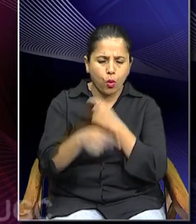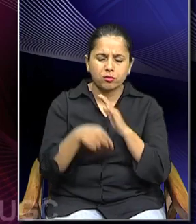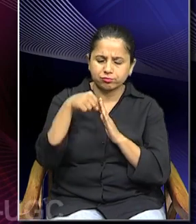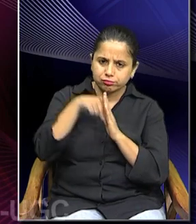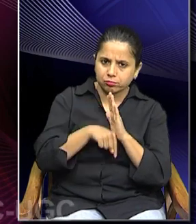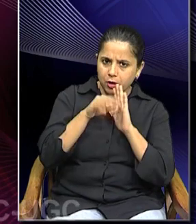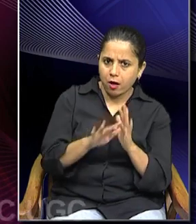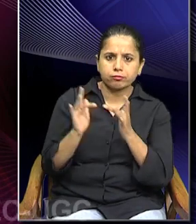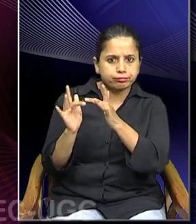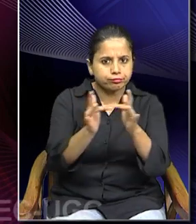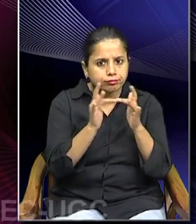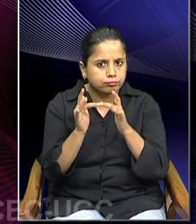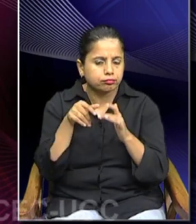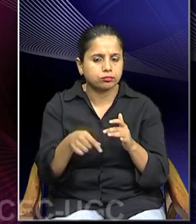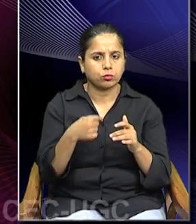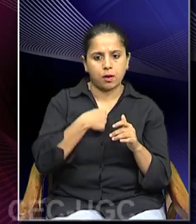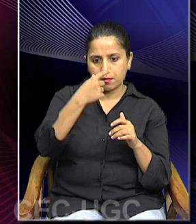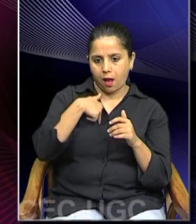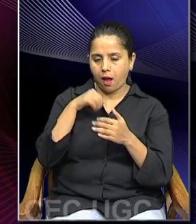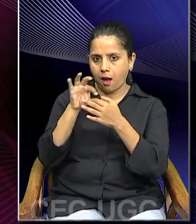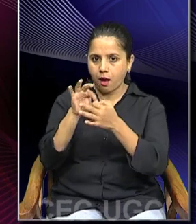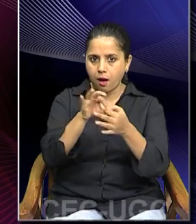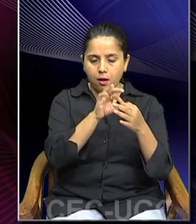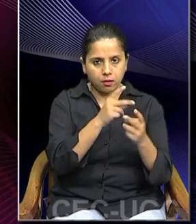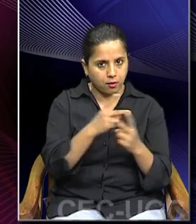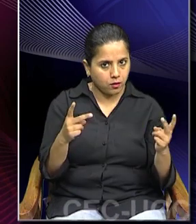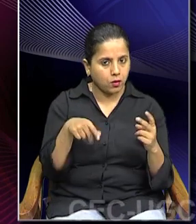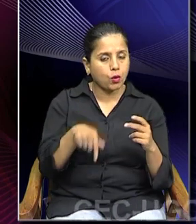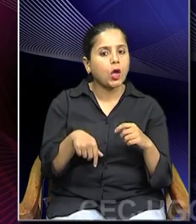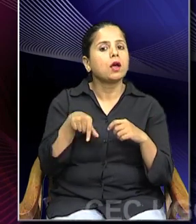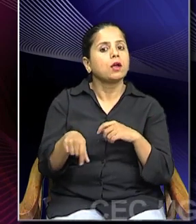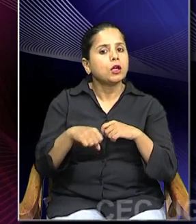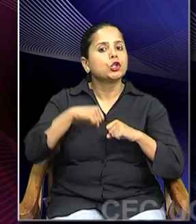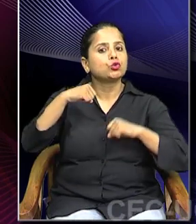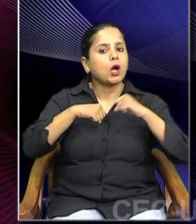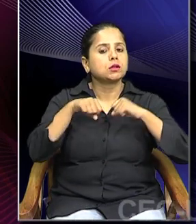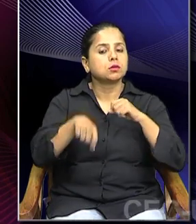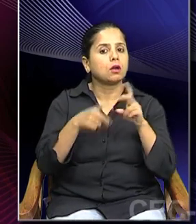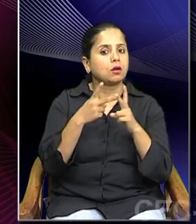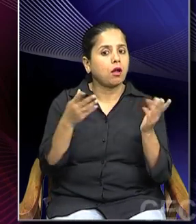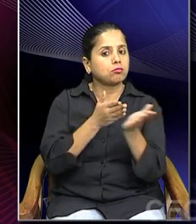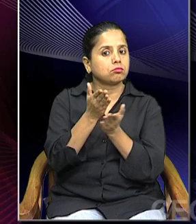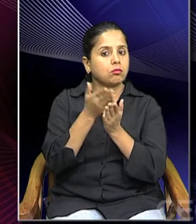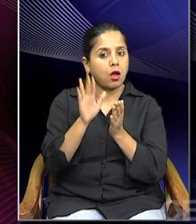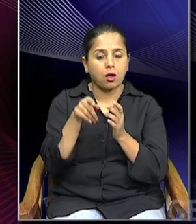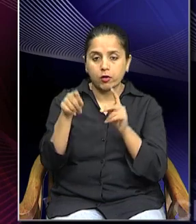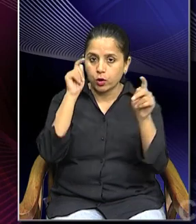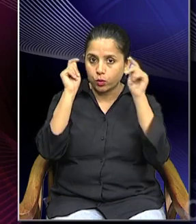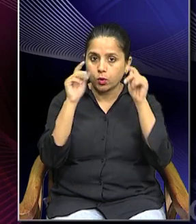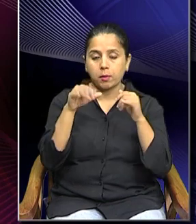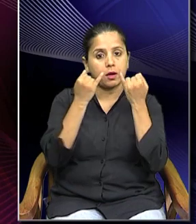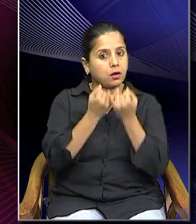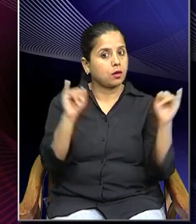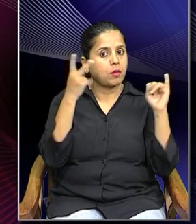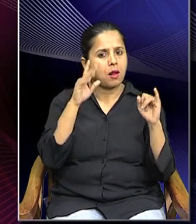in network of interpersonal relation, and the structural dimension play a role that is independent